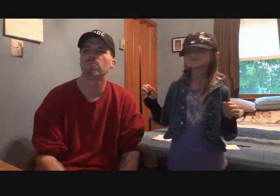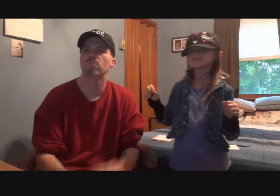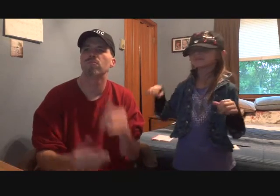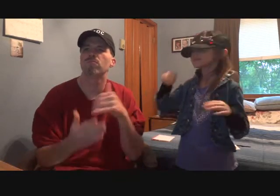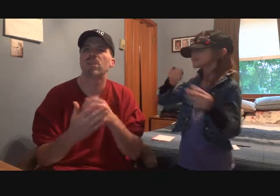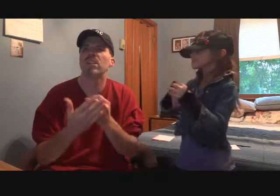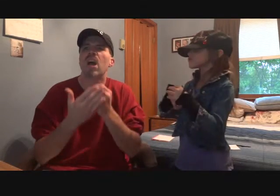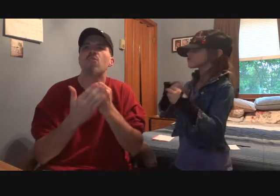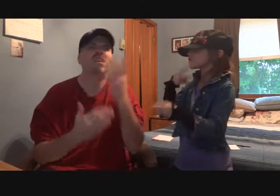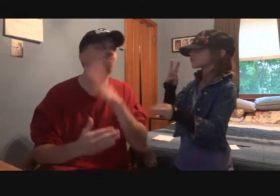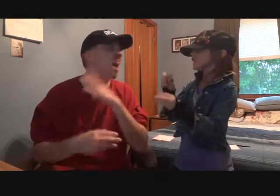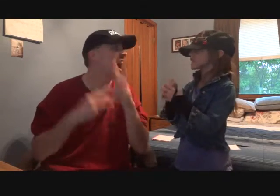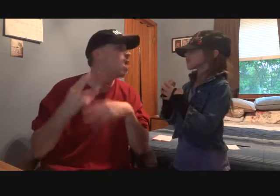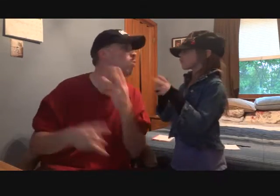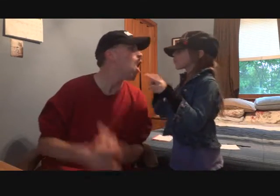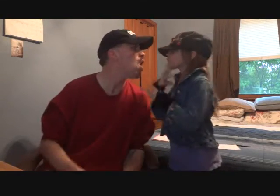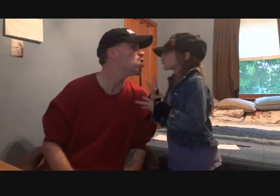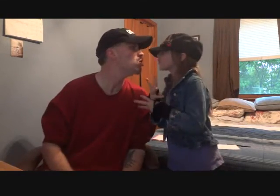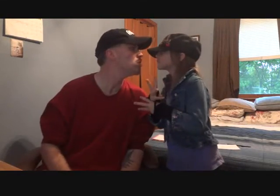It's a rich man's club